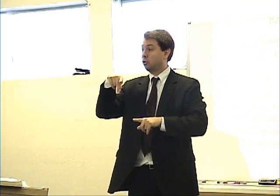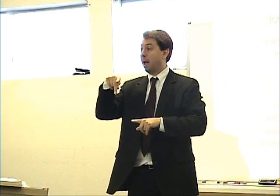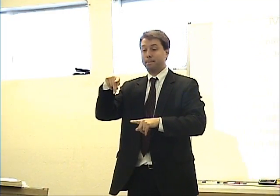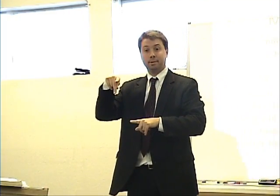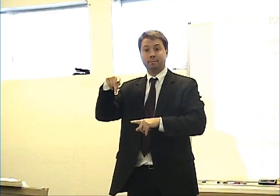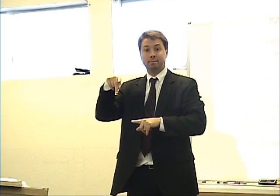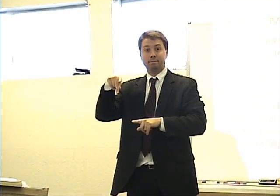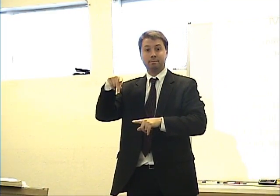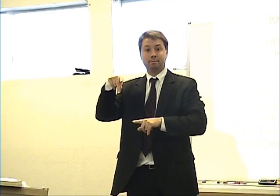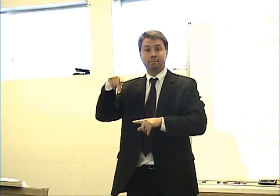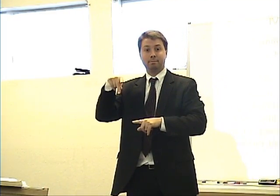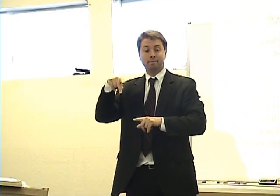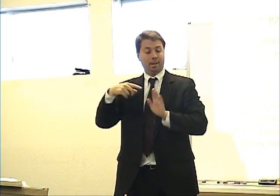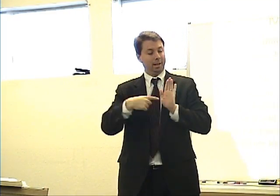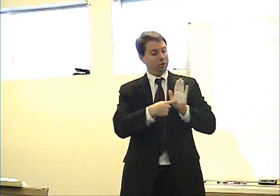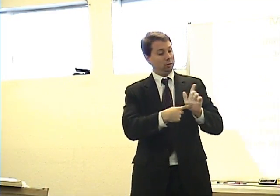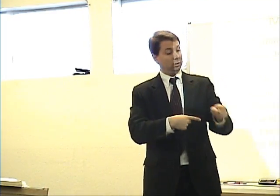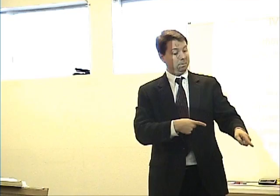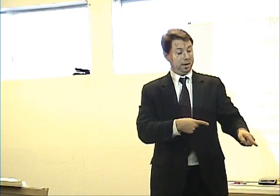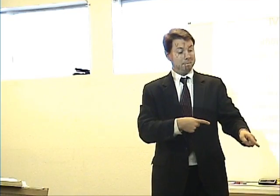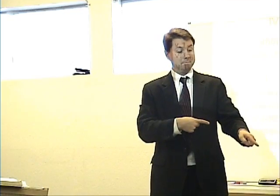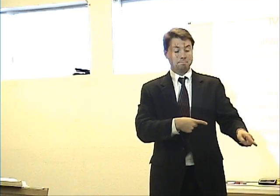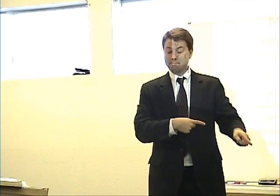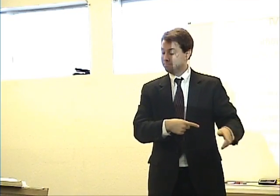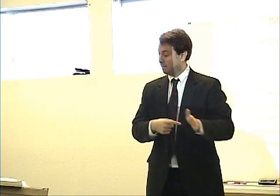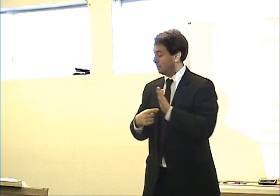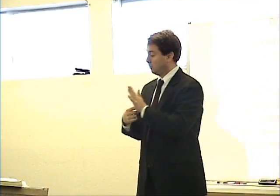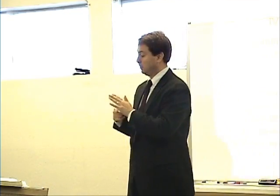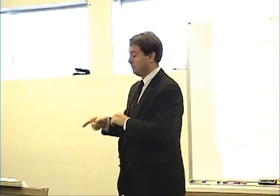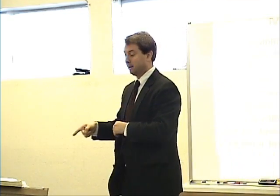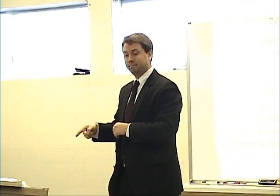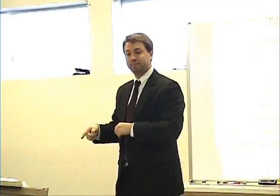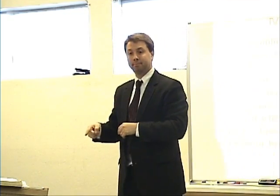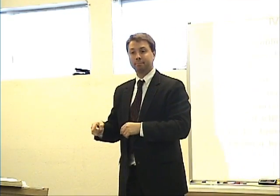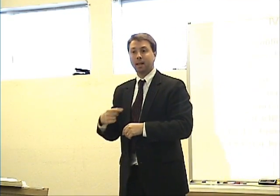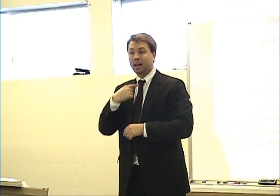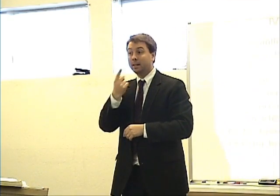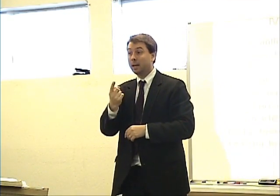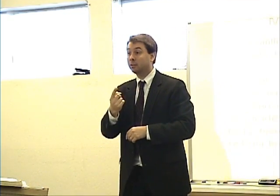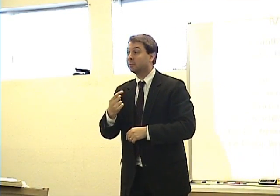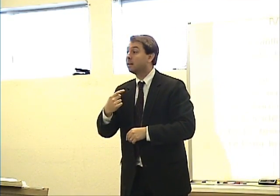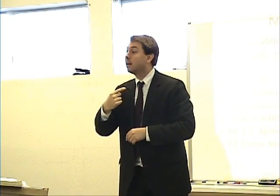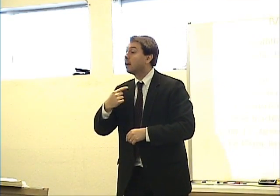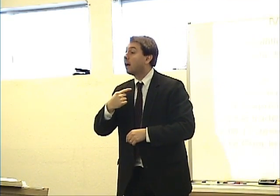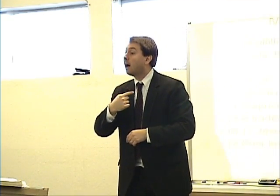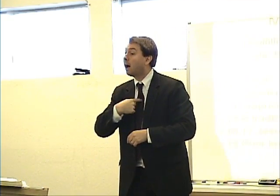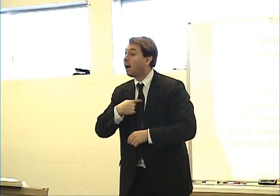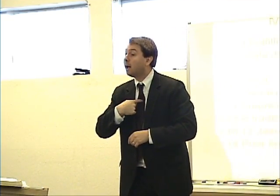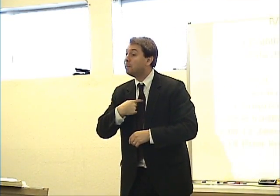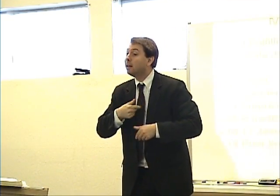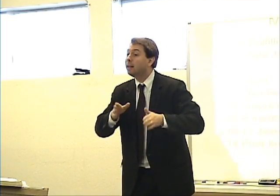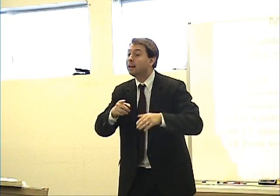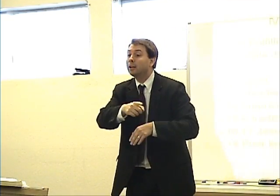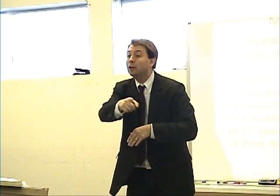sets up a trap. He shows him him, shows him. He tells him, I'm letting